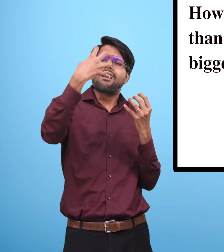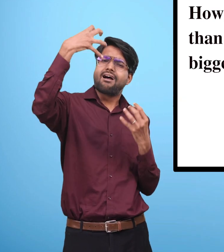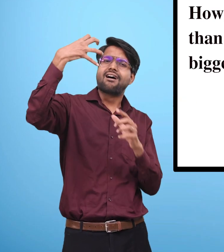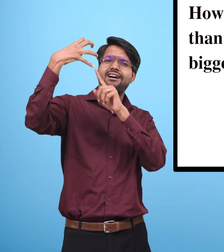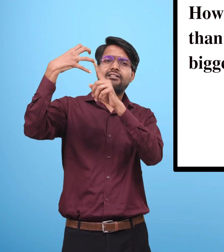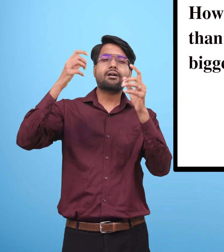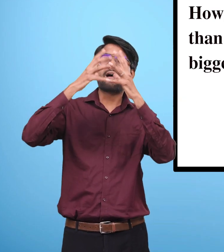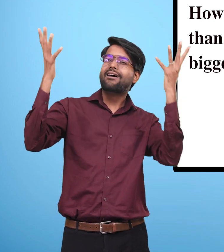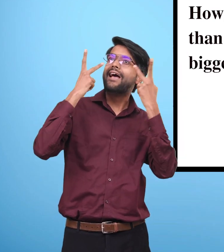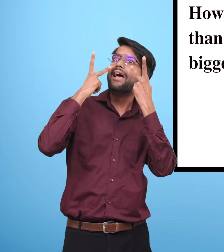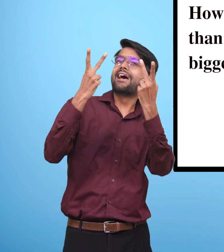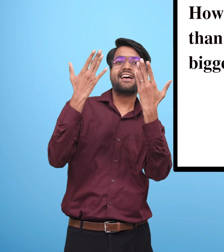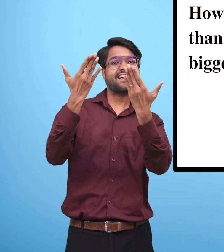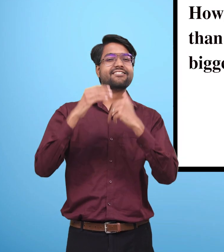the stars.